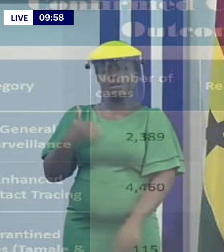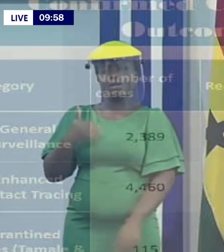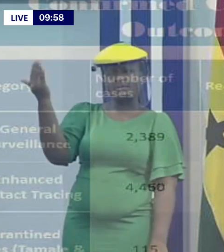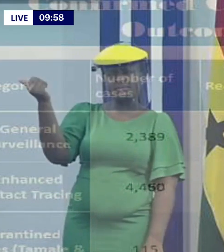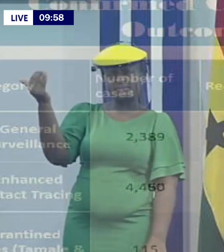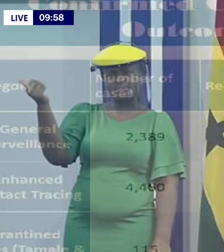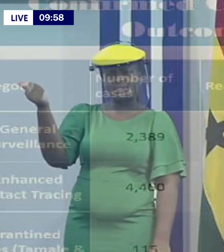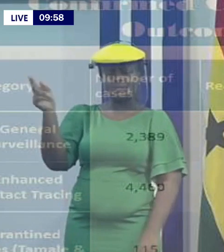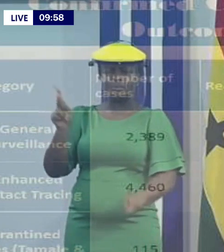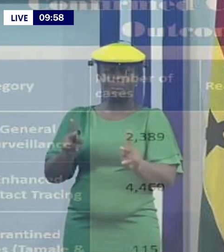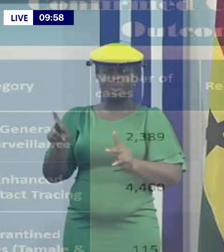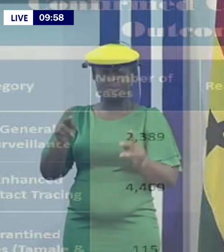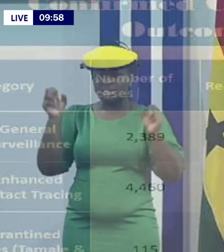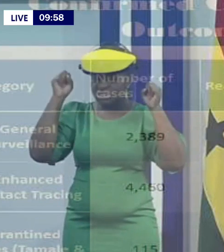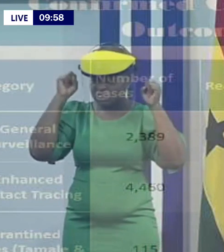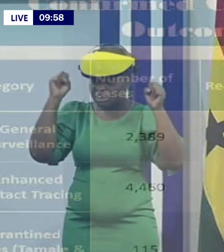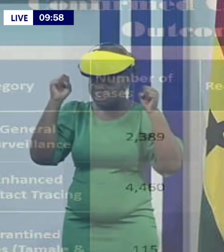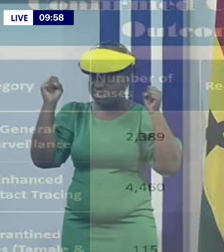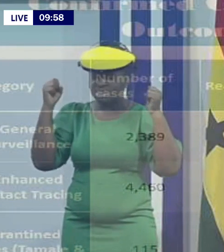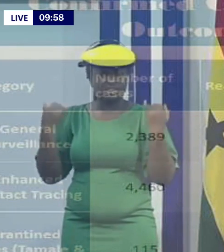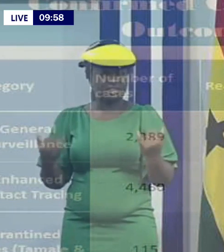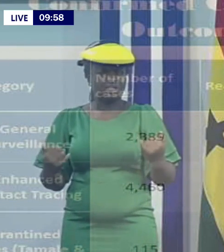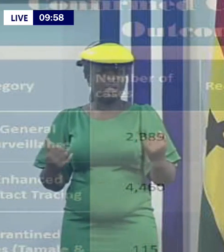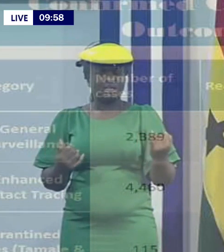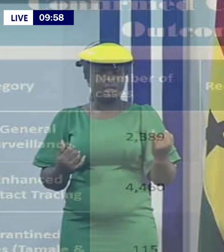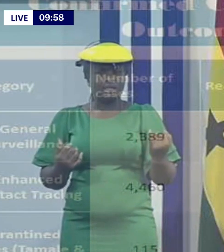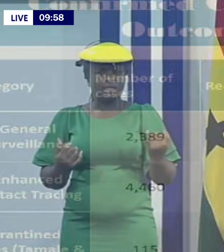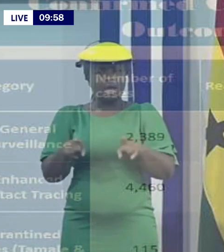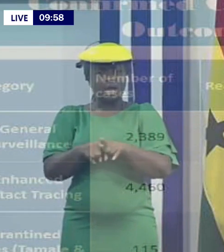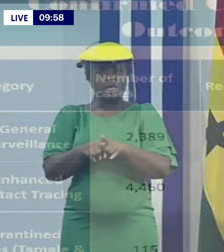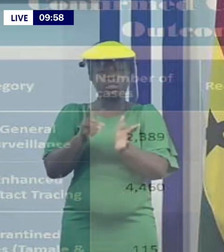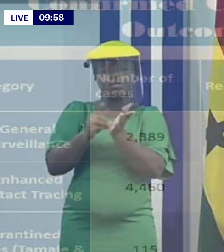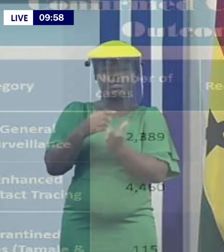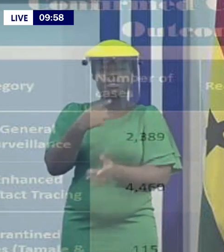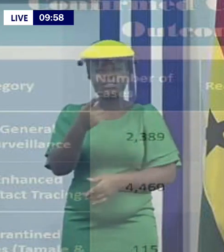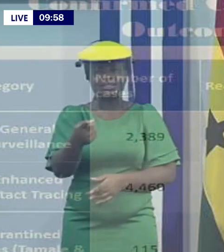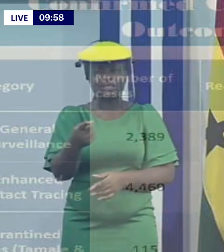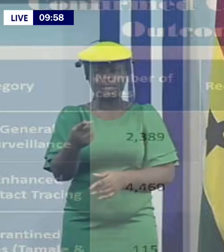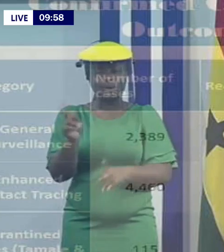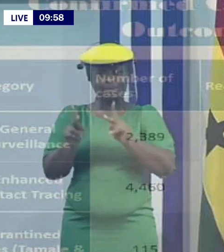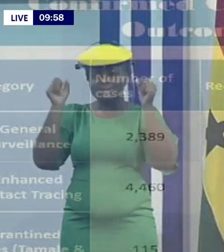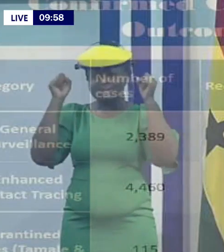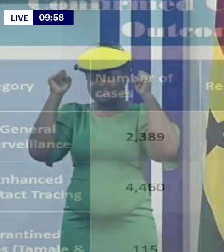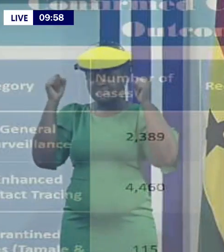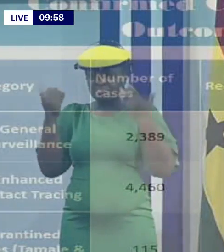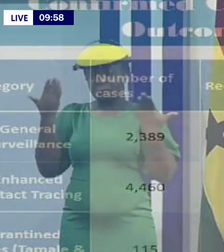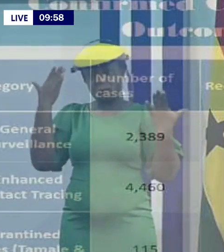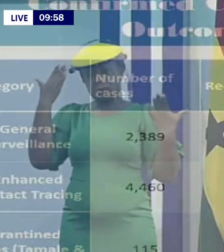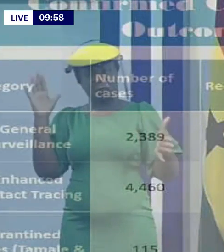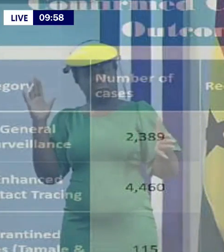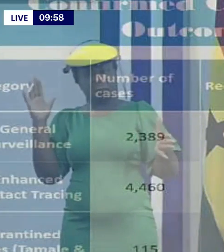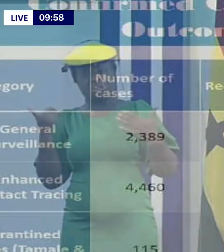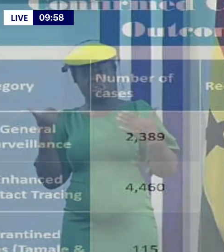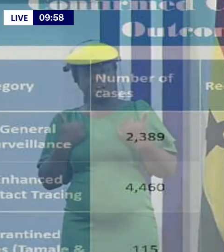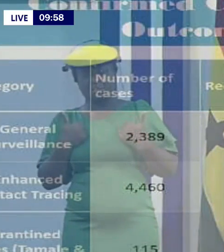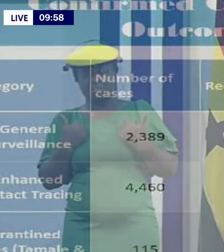who are severe. I'll give you details where they are. And as Dr. Bedusa Akode said, those who are critical, we don't have anybody who is in a critical condition.